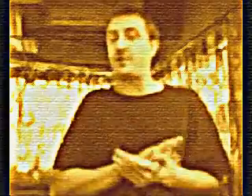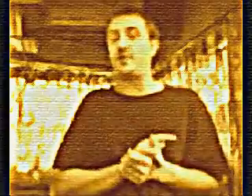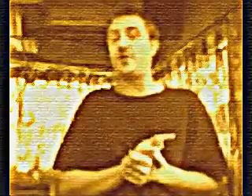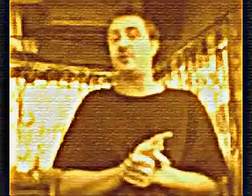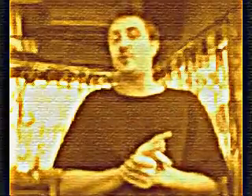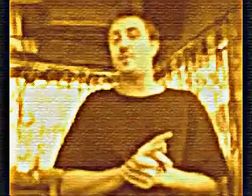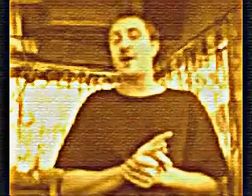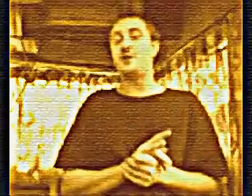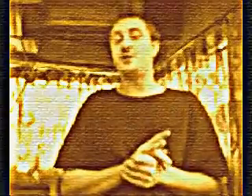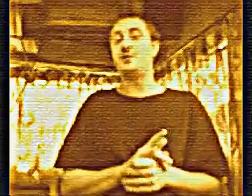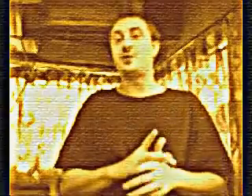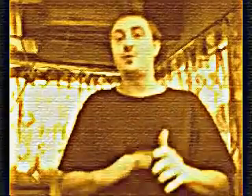you think they're managing? So,